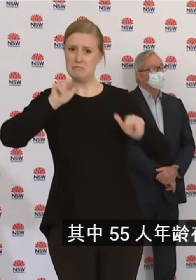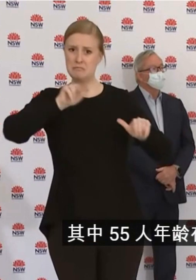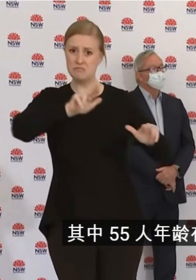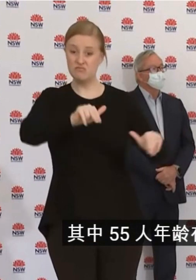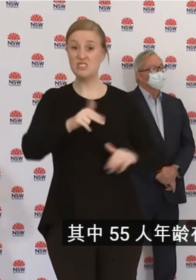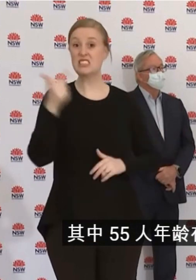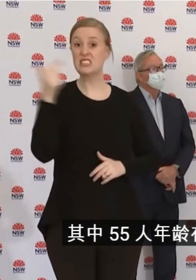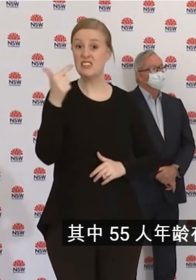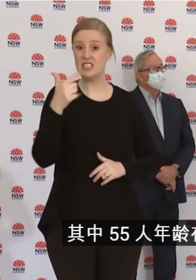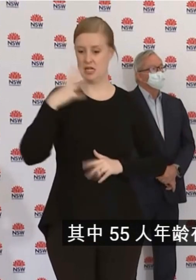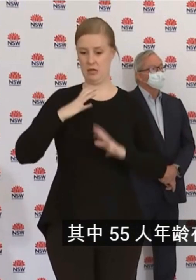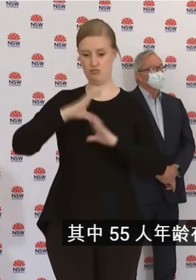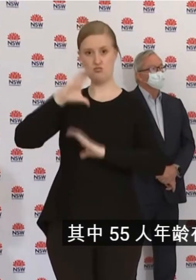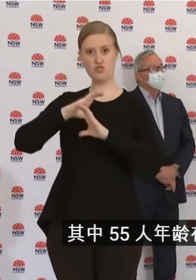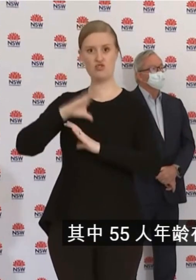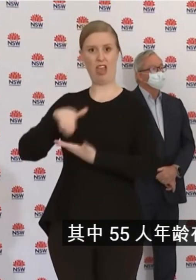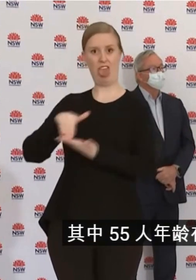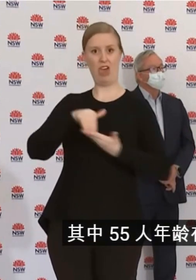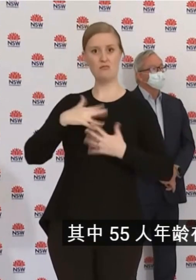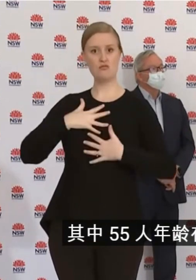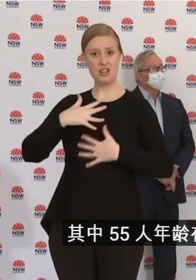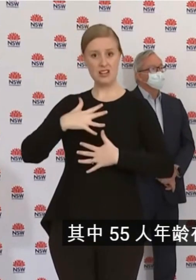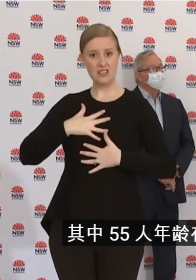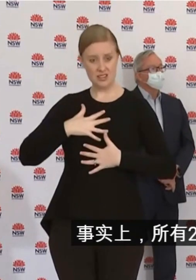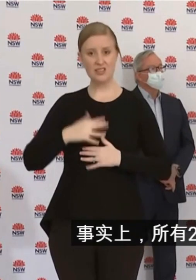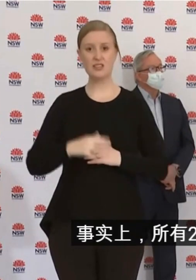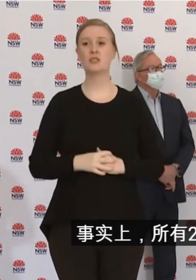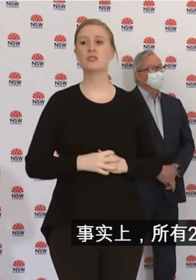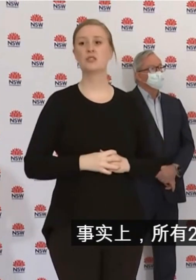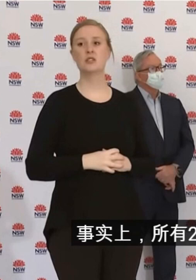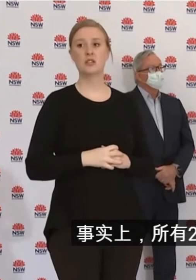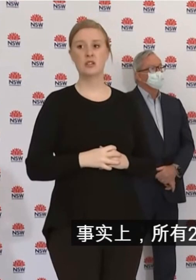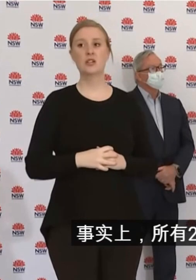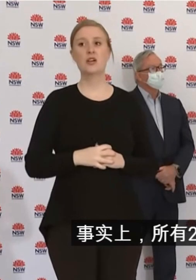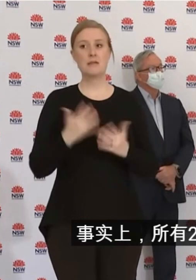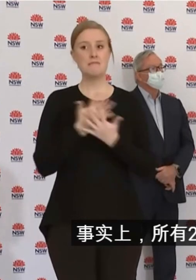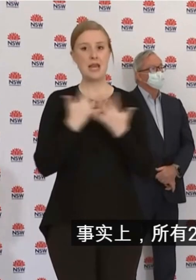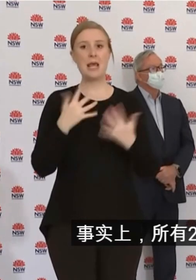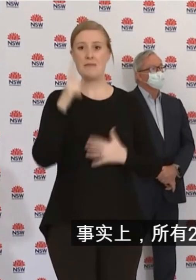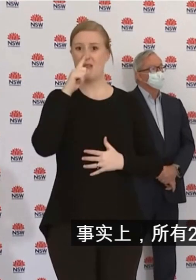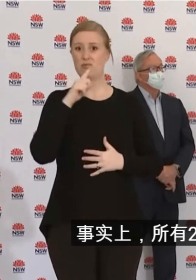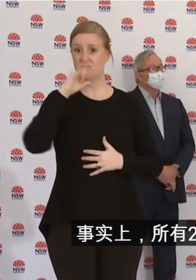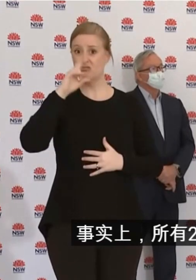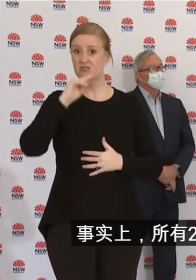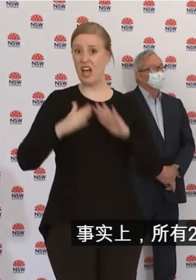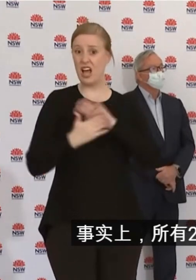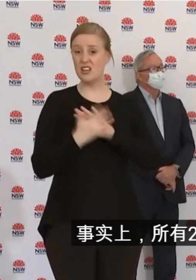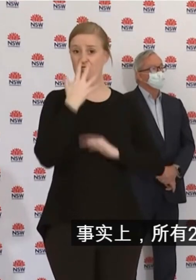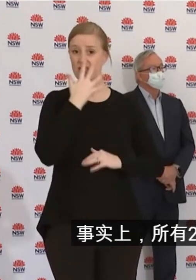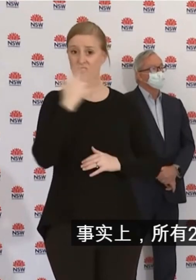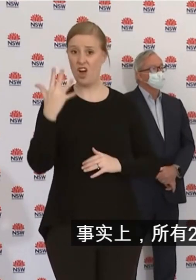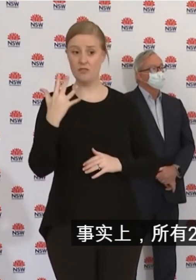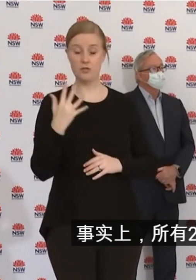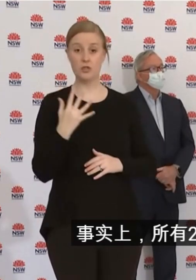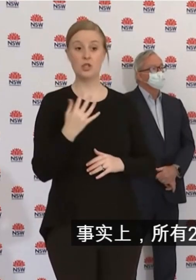And 55 of those people are aged under 55, so they're not all old people. In fact, 28 are under 35 years